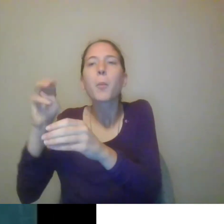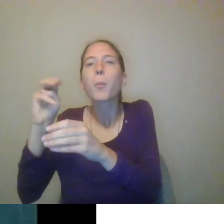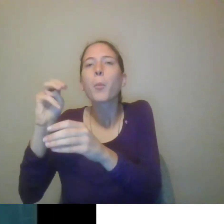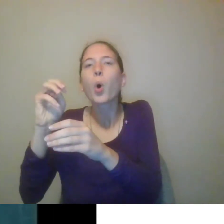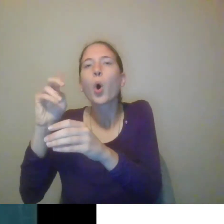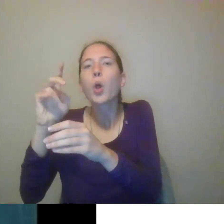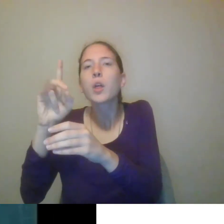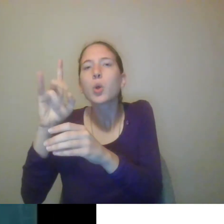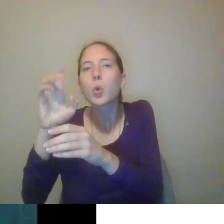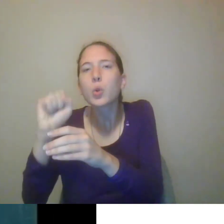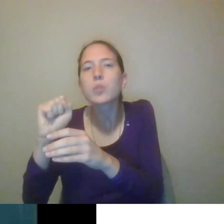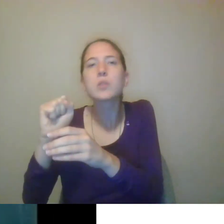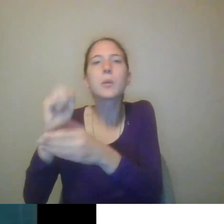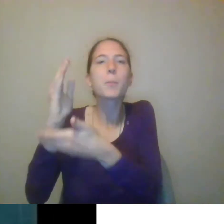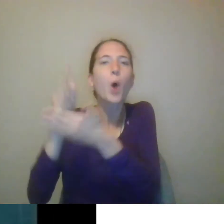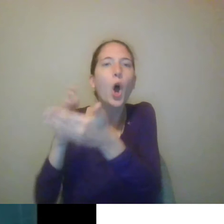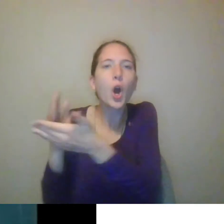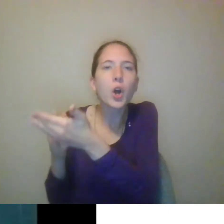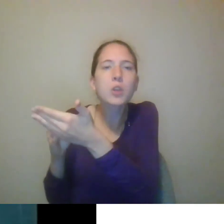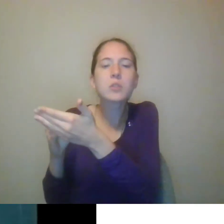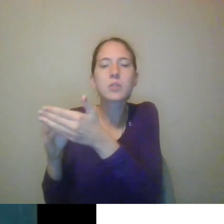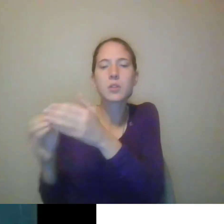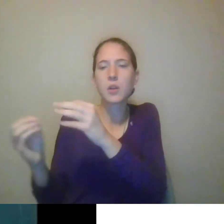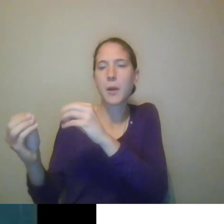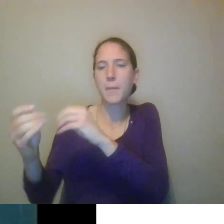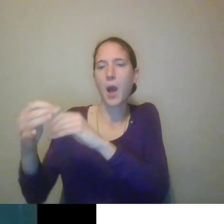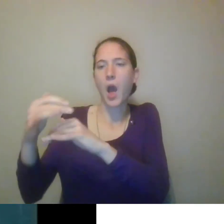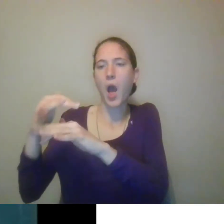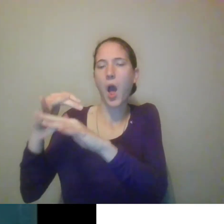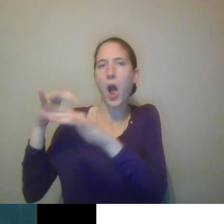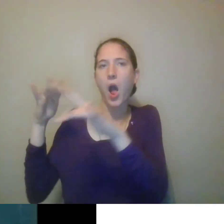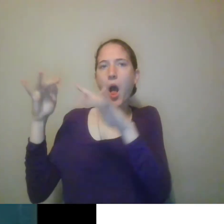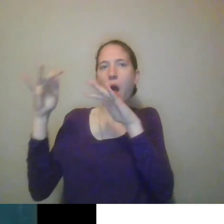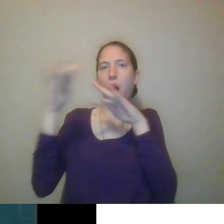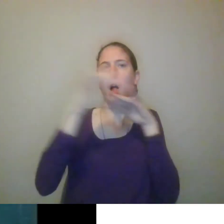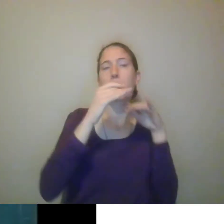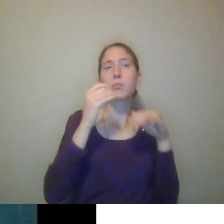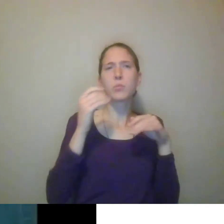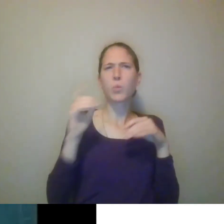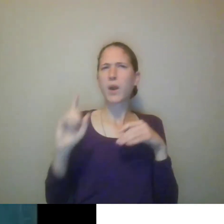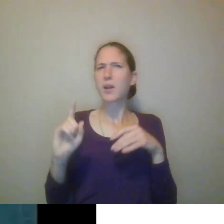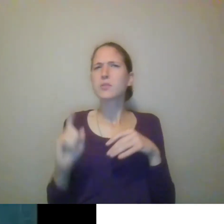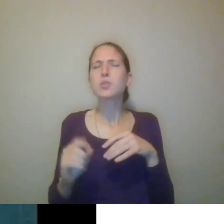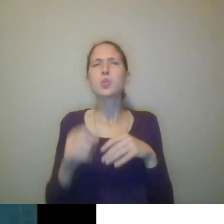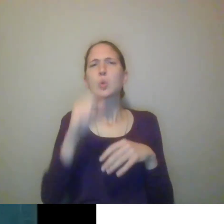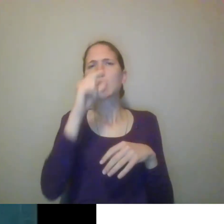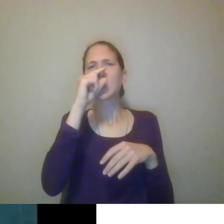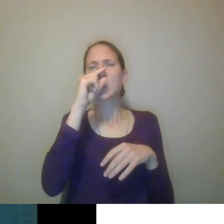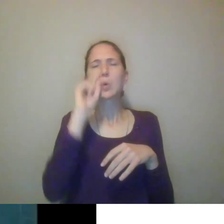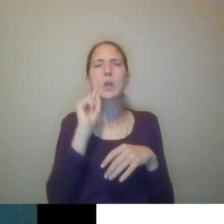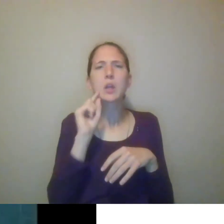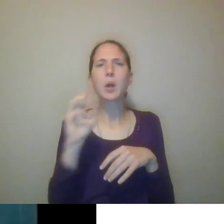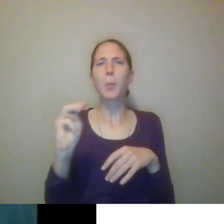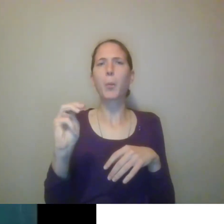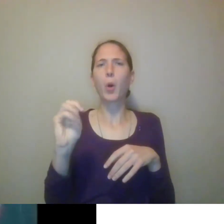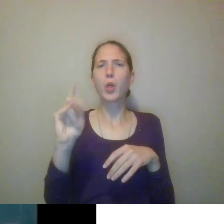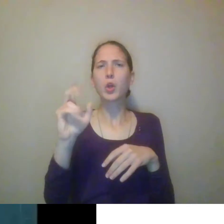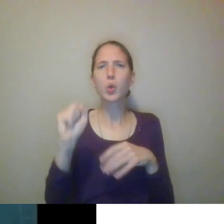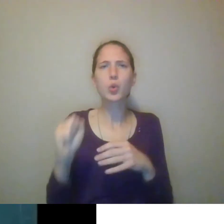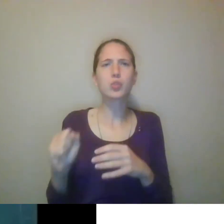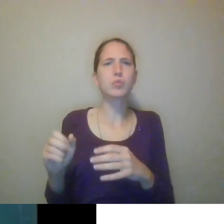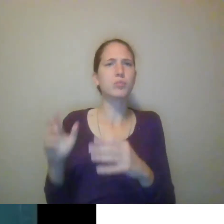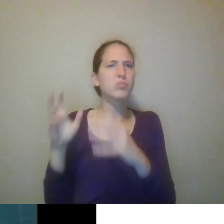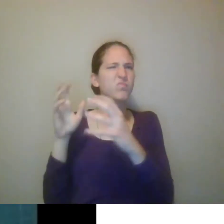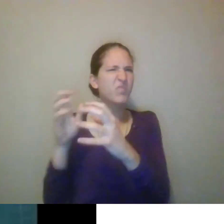smell the turkey, what's happening in that oven is where's the high concentration of turkey molecules or turkey material? In the